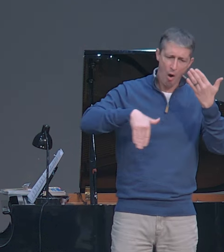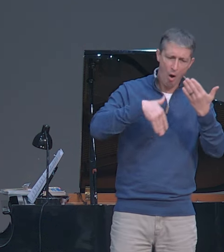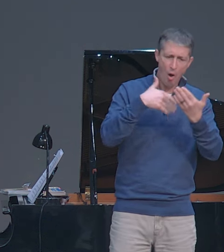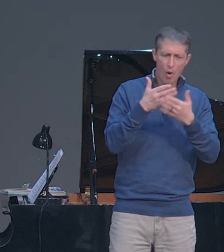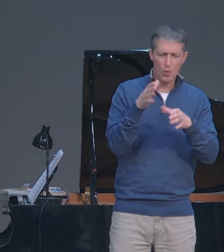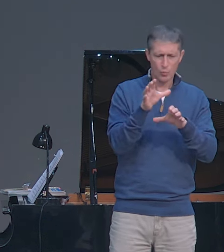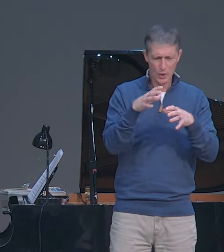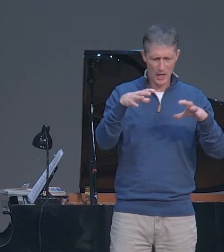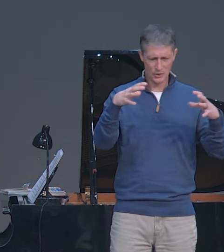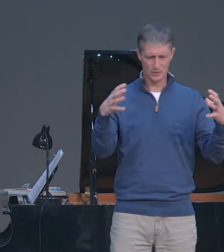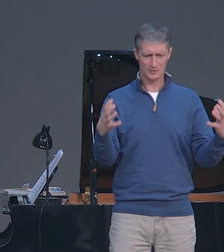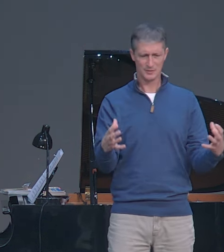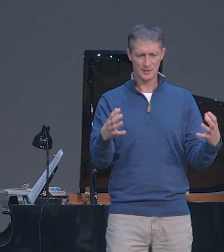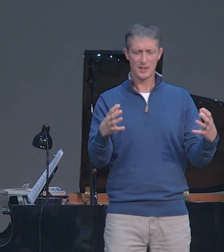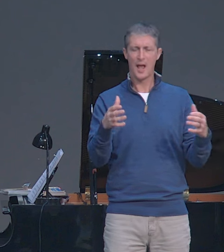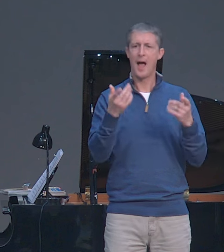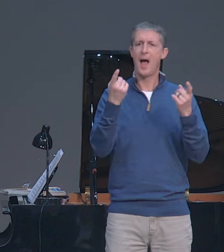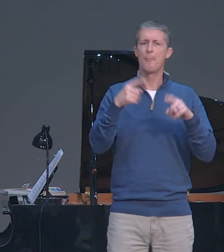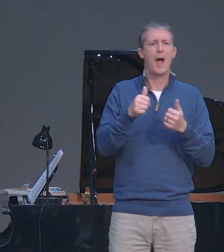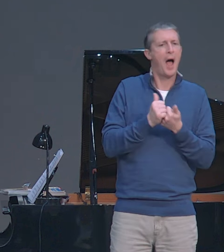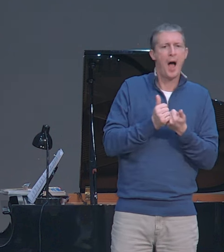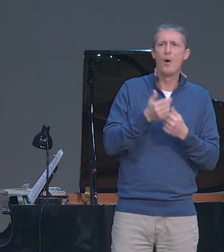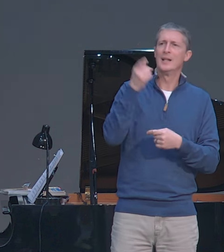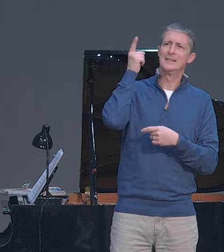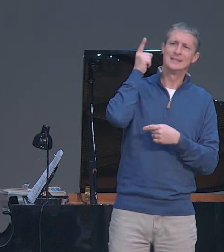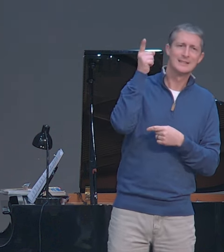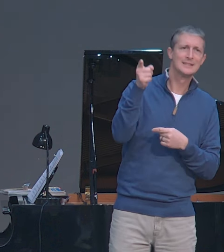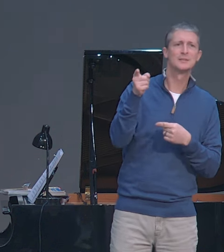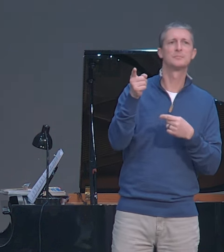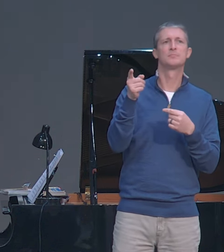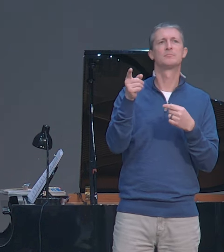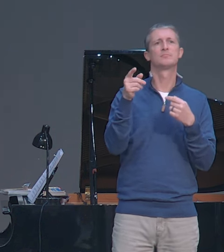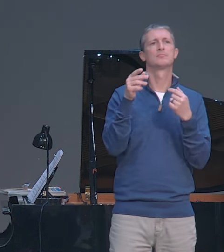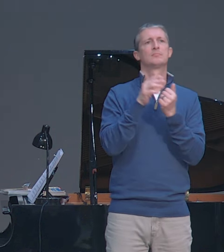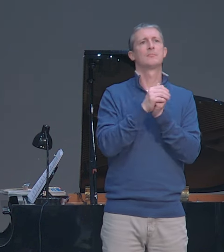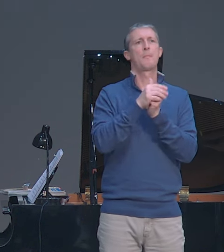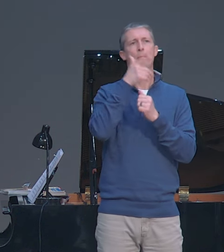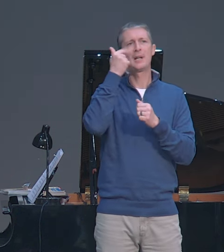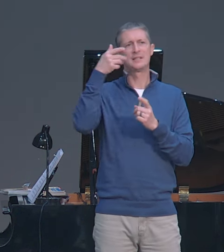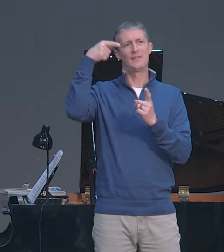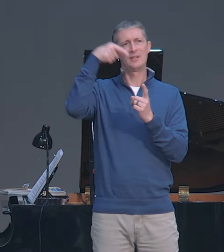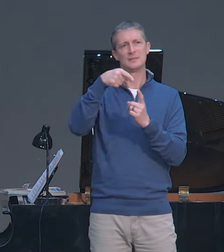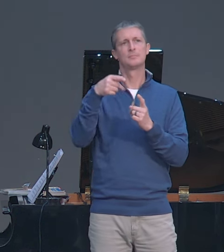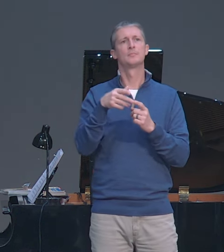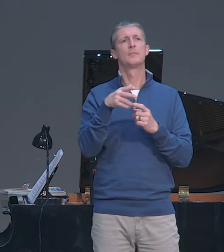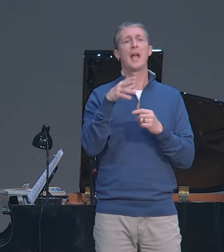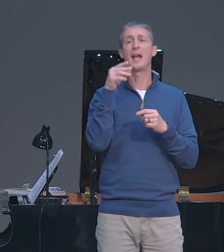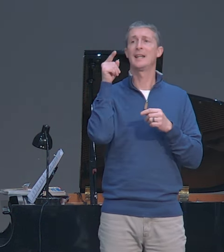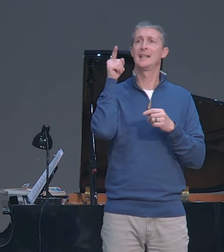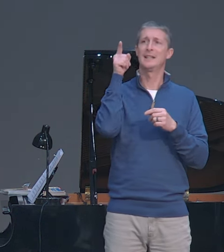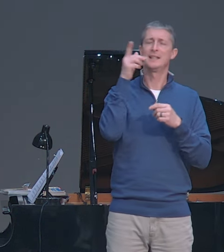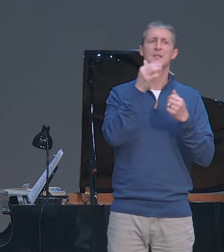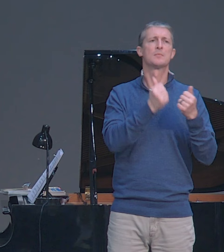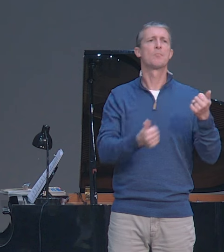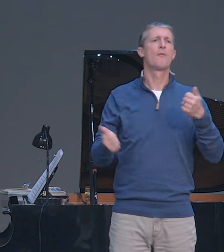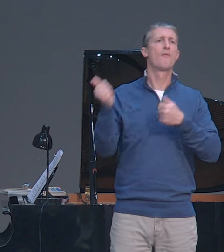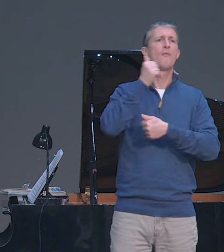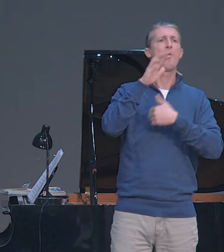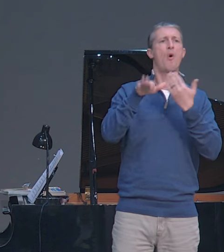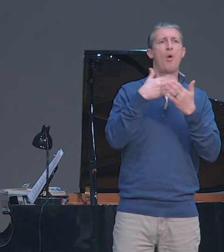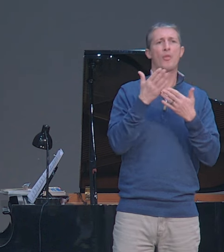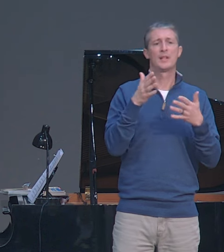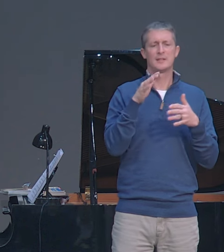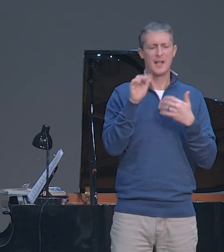him and for him. And he is before all things, and in him all things hold